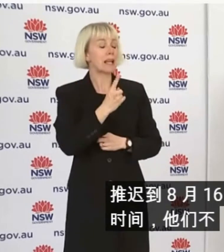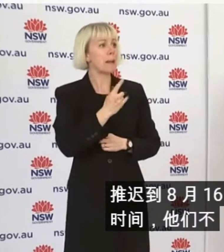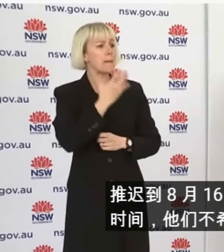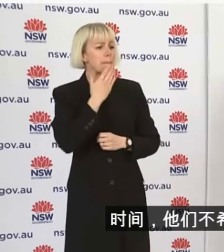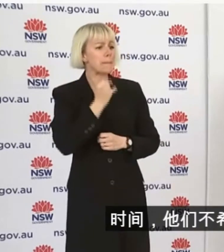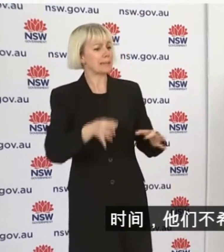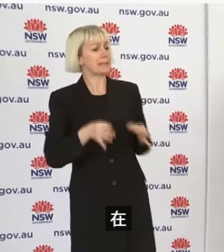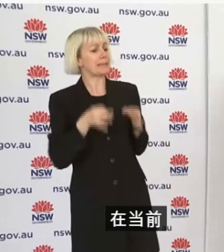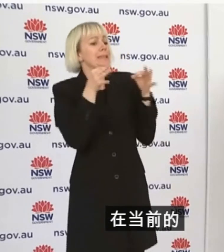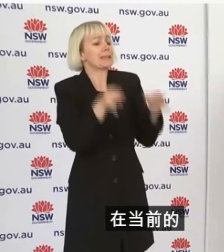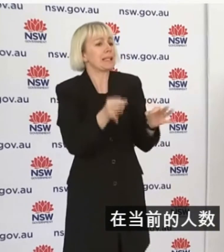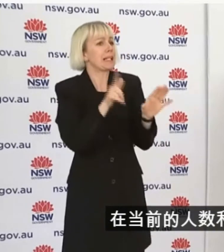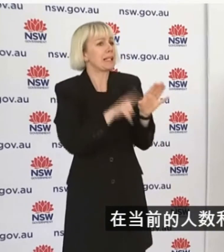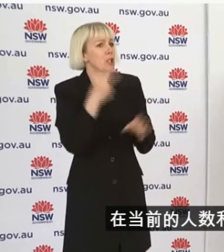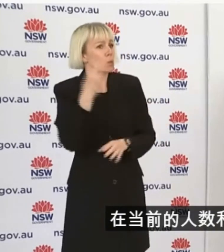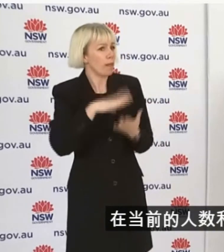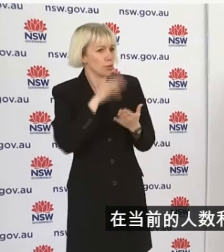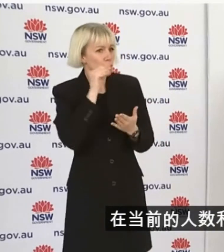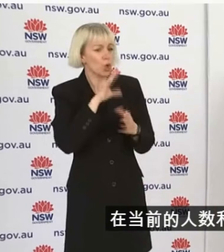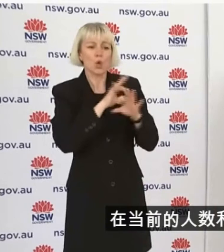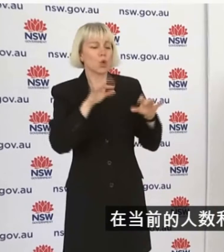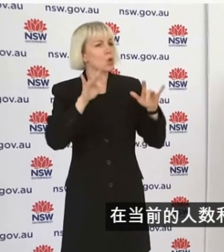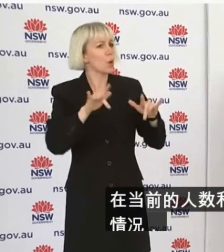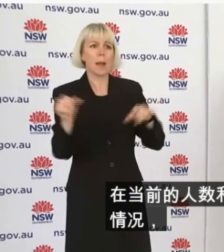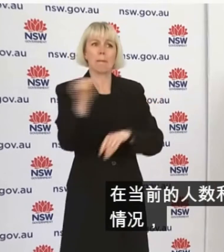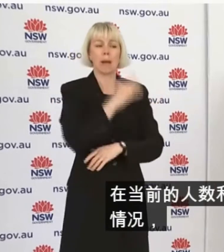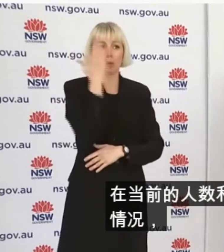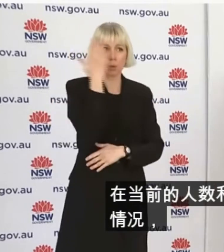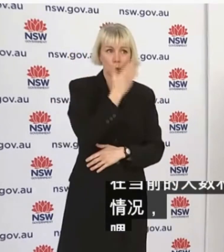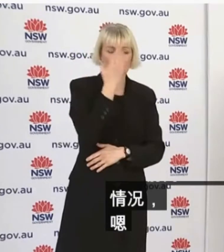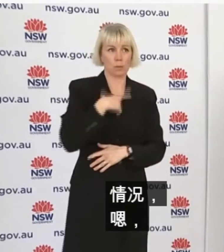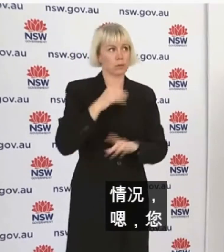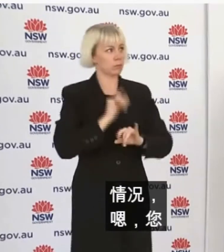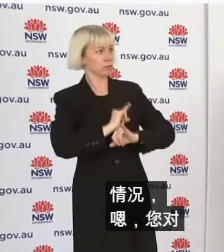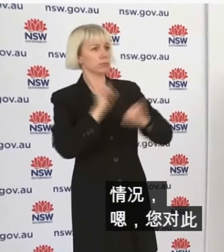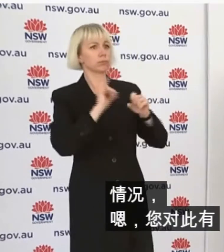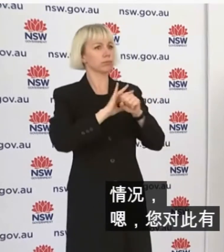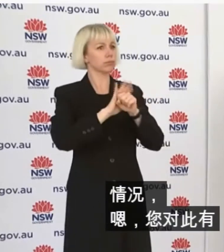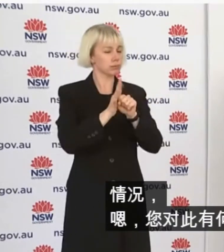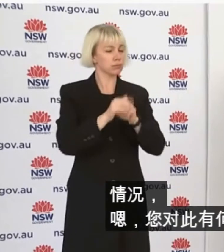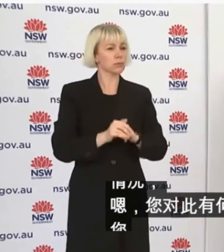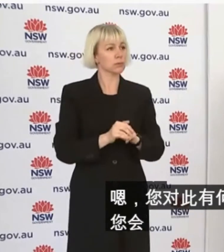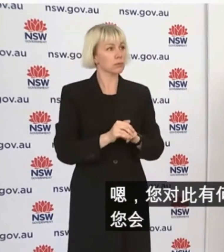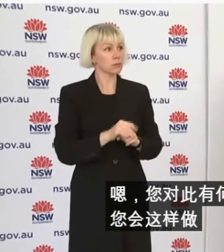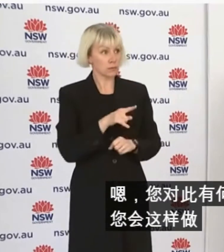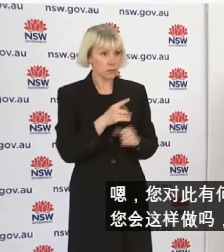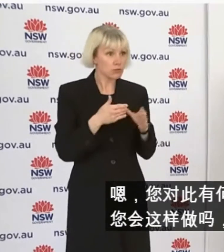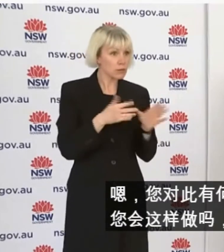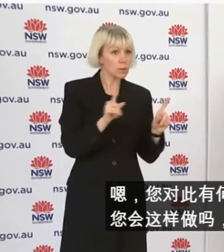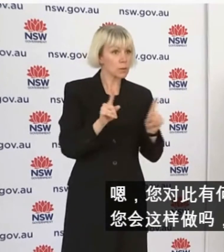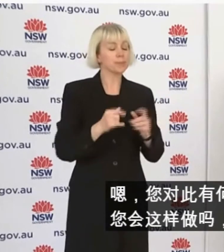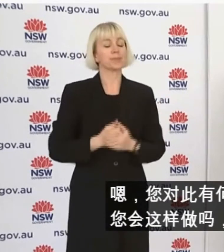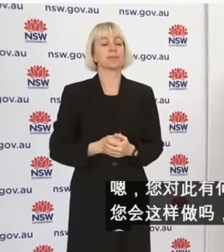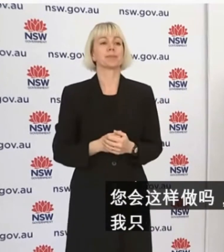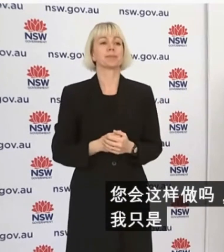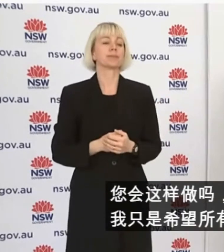They don't want that to happen under the current numbers in state of emergency. What's your response to that, and will you do that? My